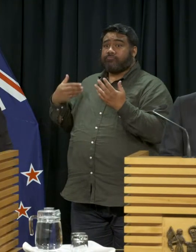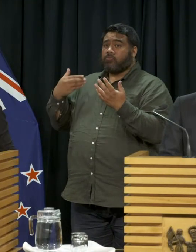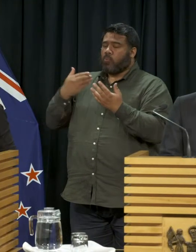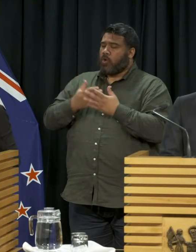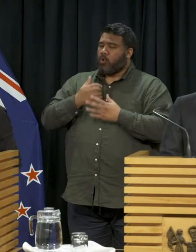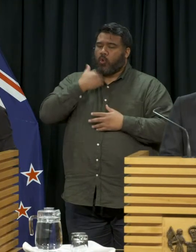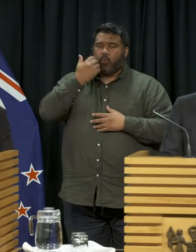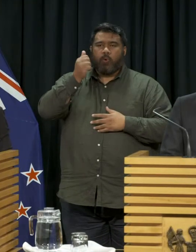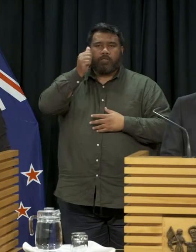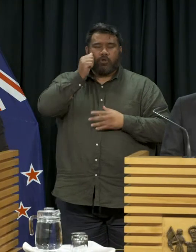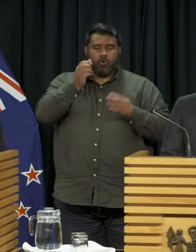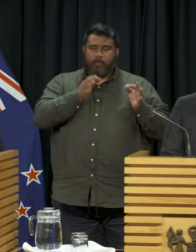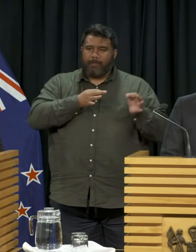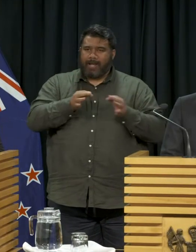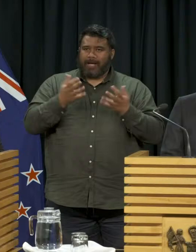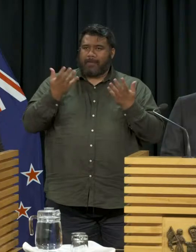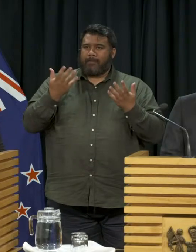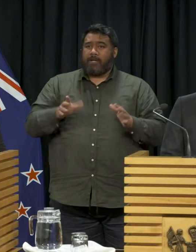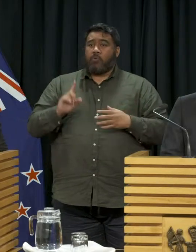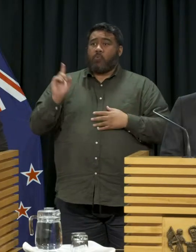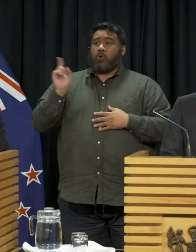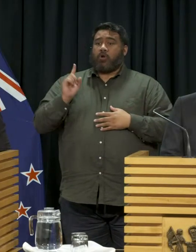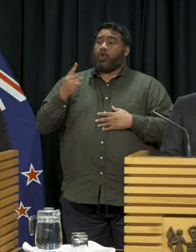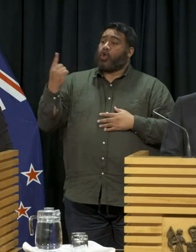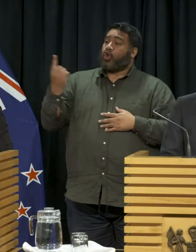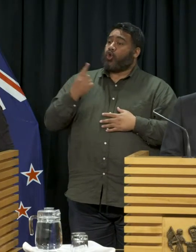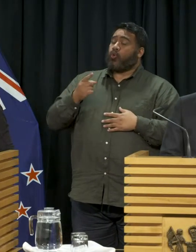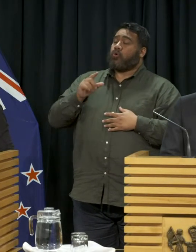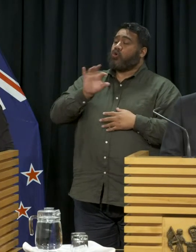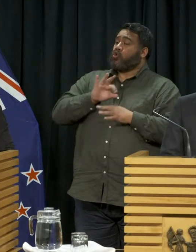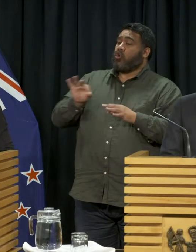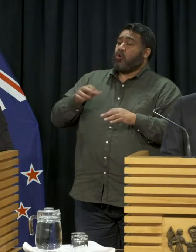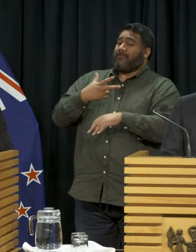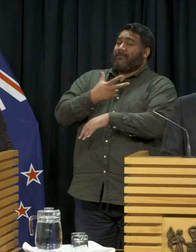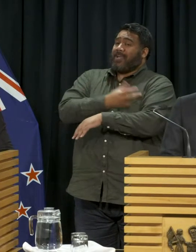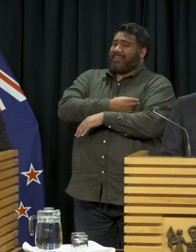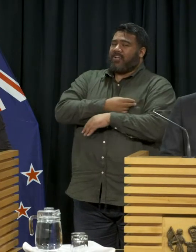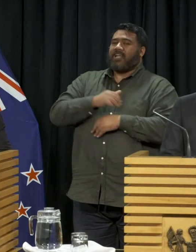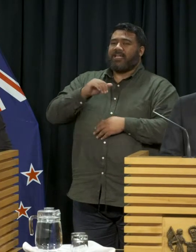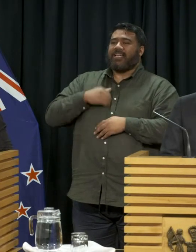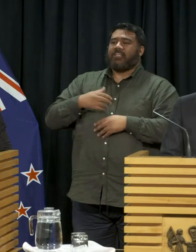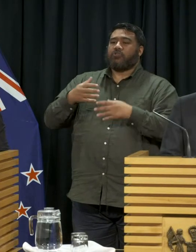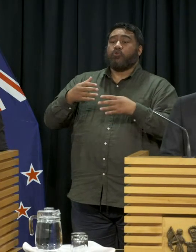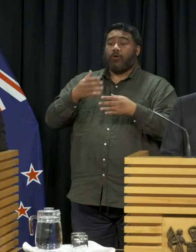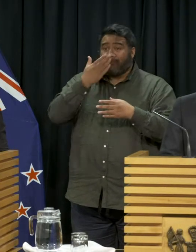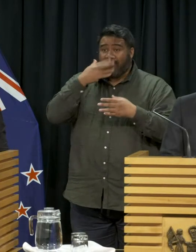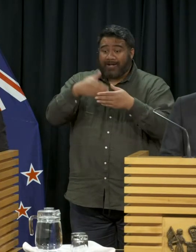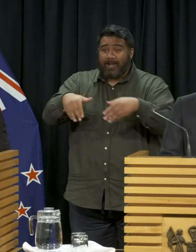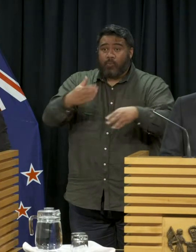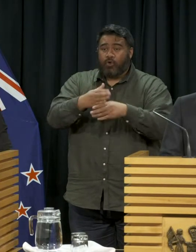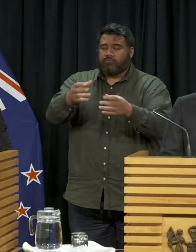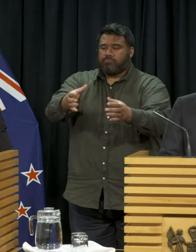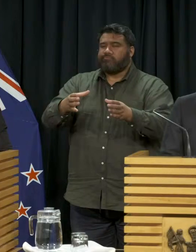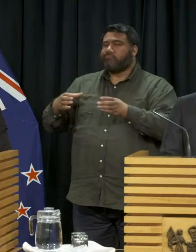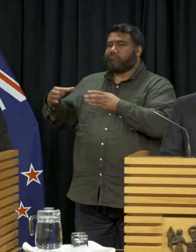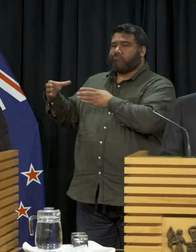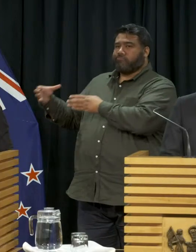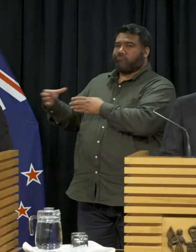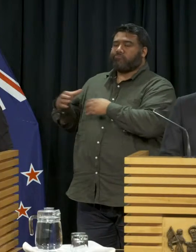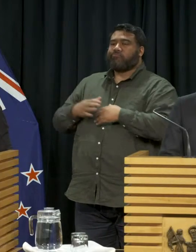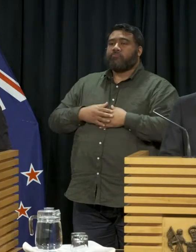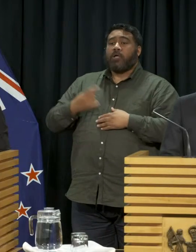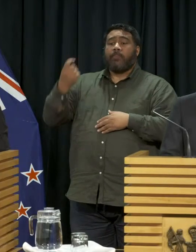certain date, those not vaccinated will need to be moved from the front line. That date was previously